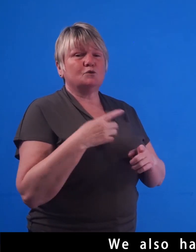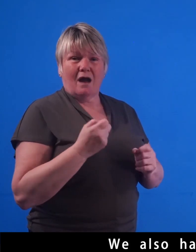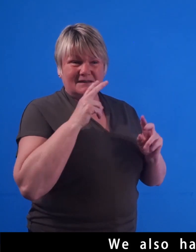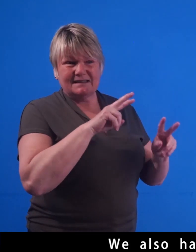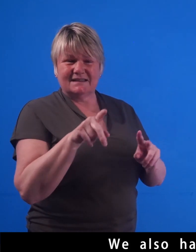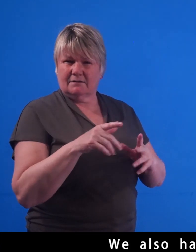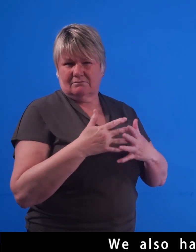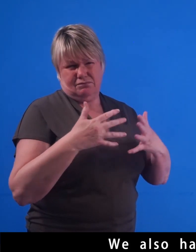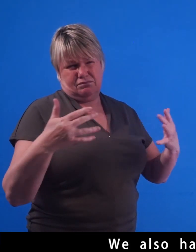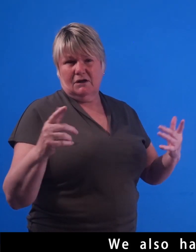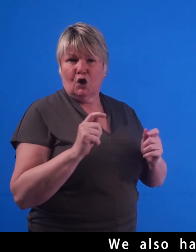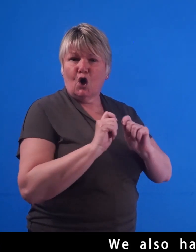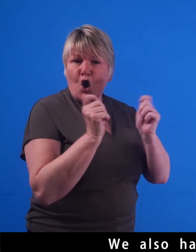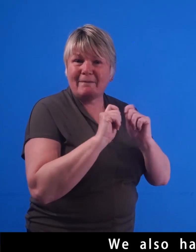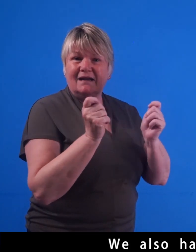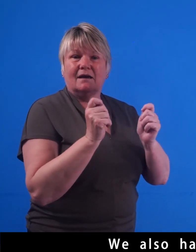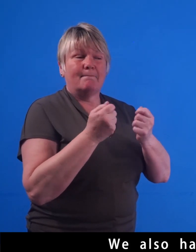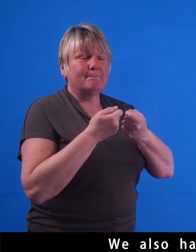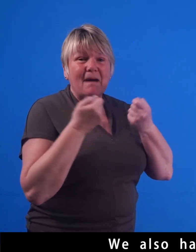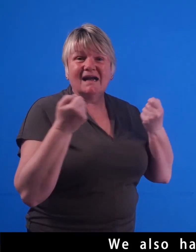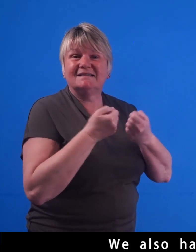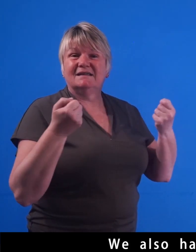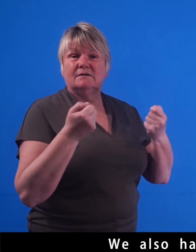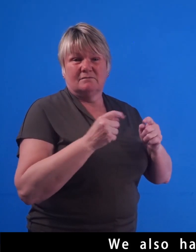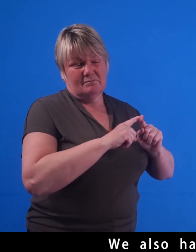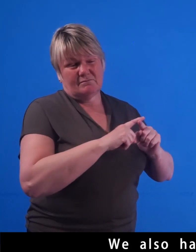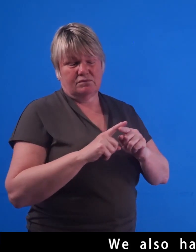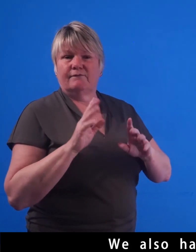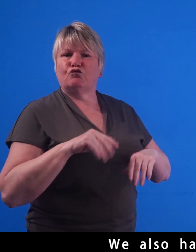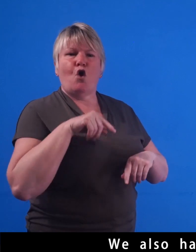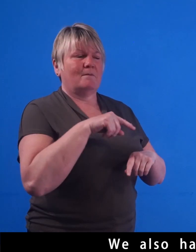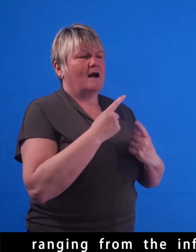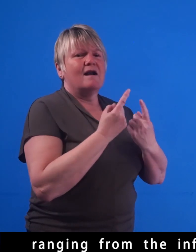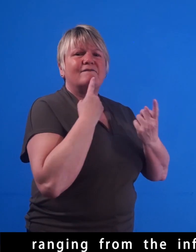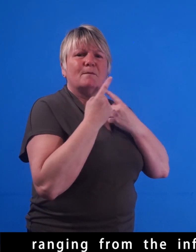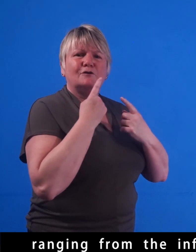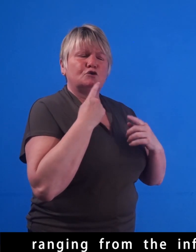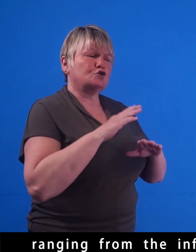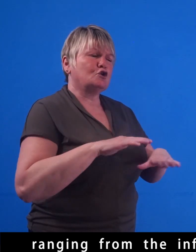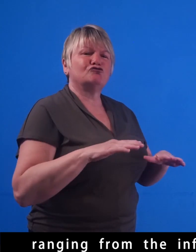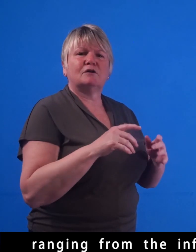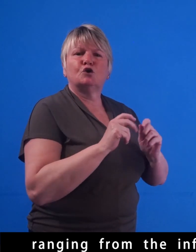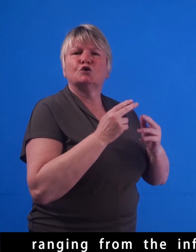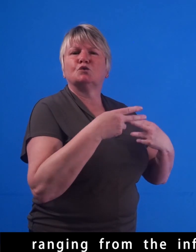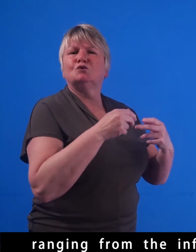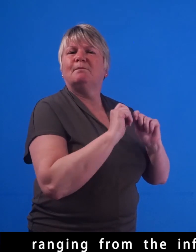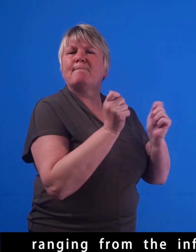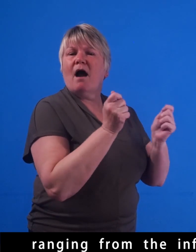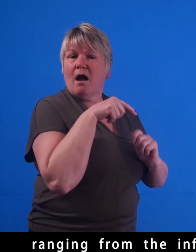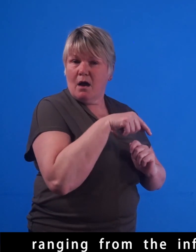We also have a large collection of comics and magazines, ranging from the informative children's